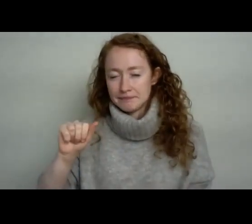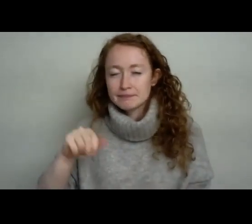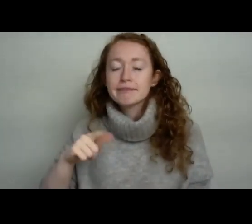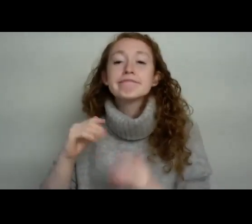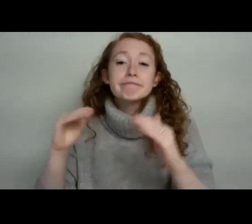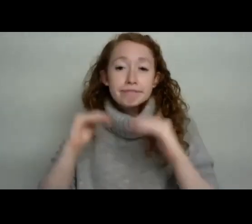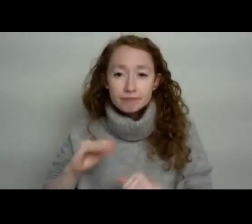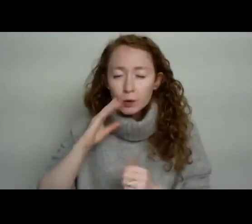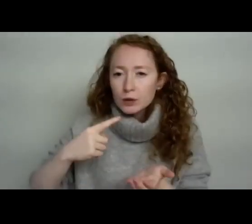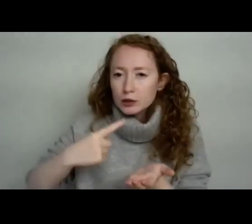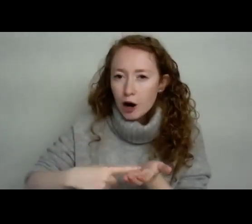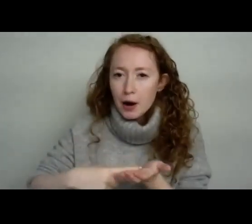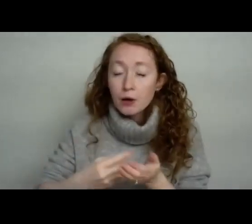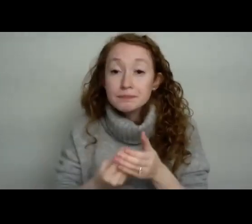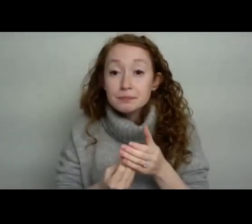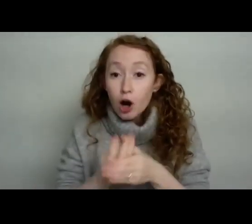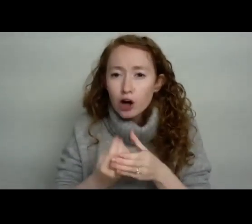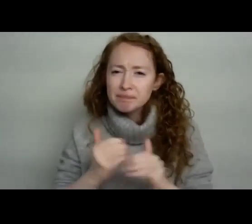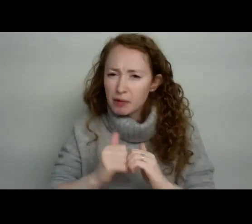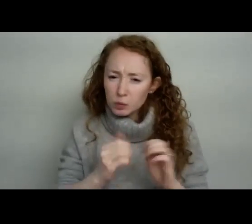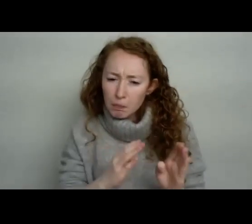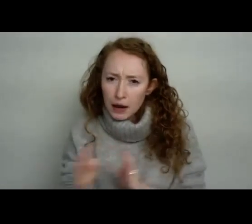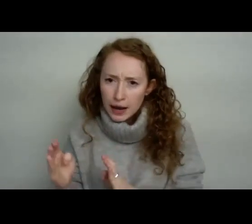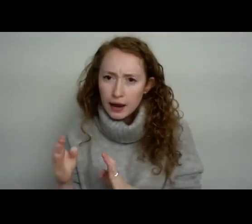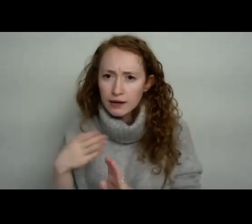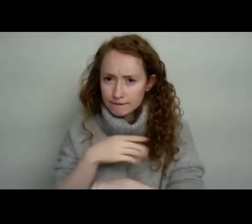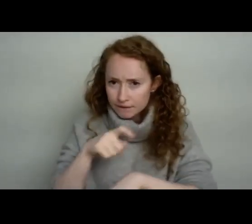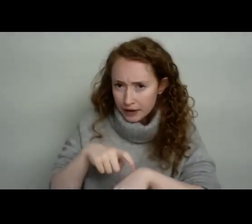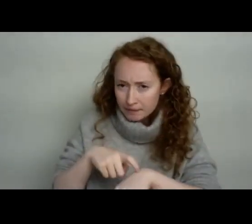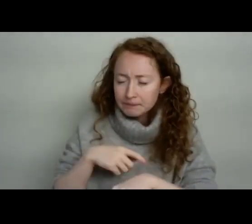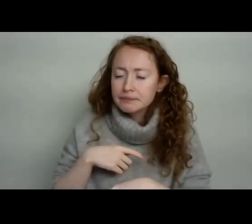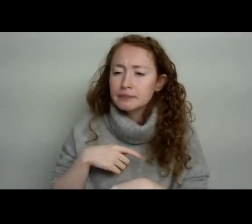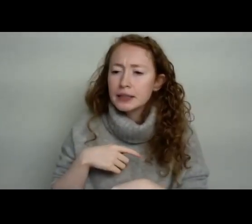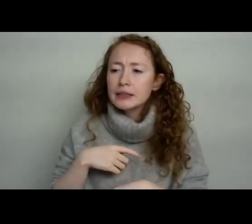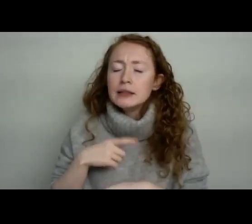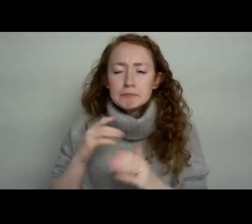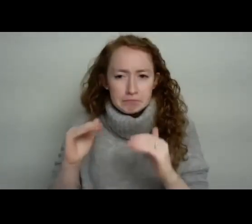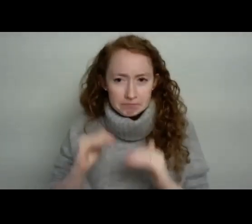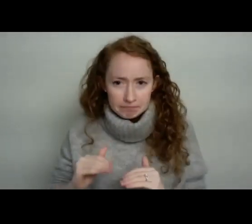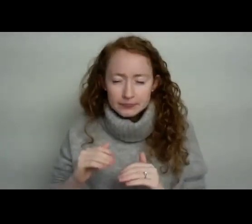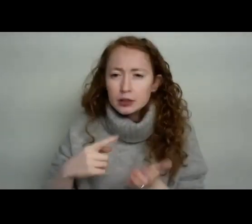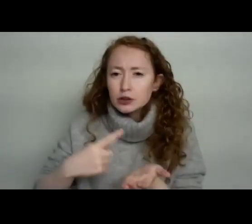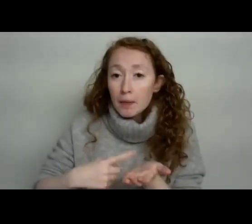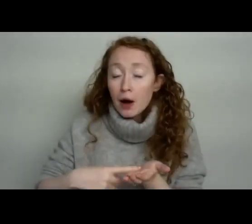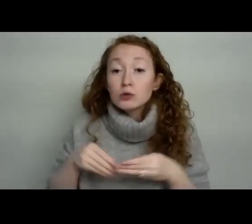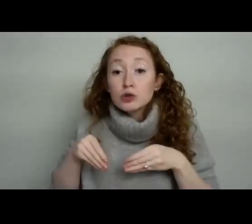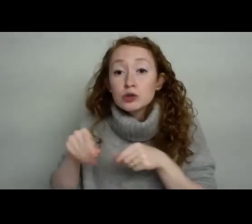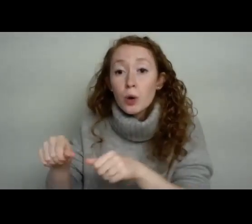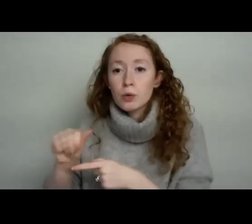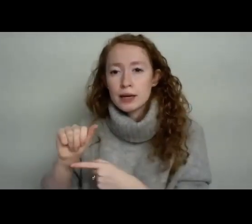garden planning around zinnias, basil, and other annuals. Then we'll talk about sowing them. Then we'll talk